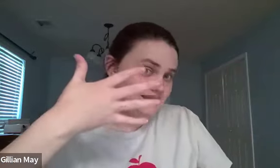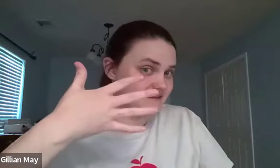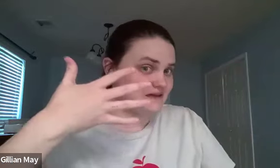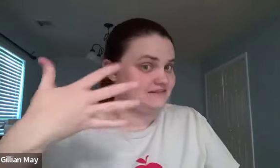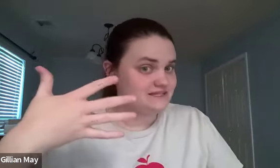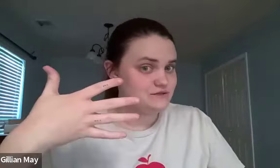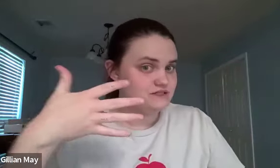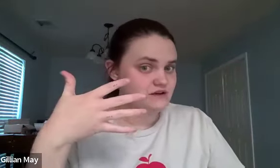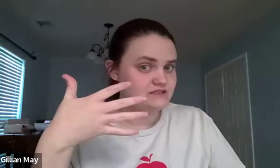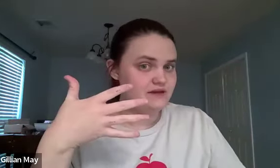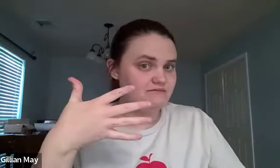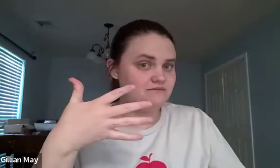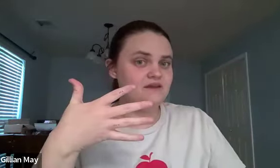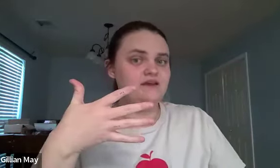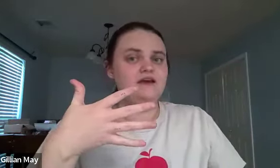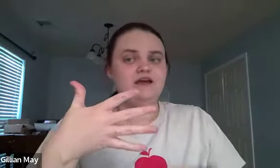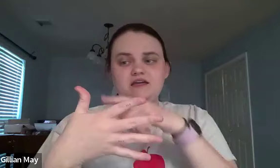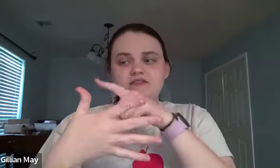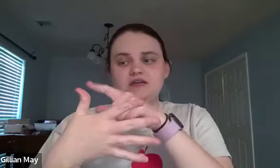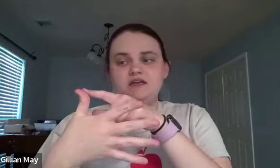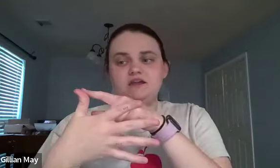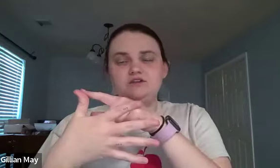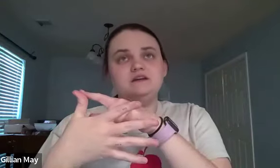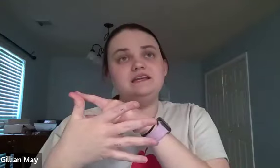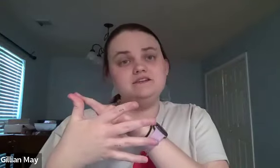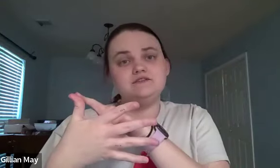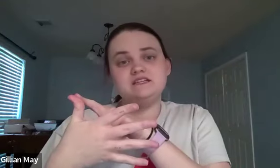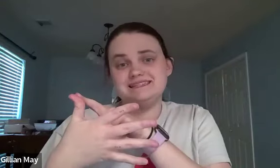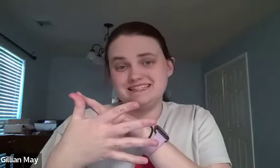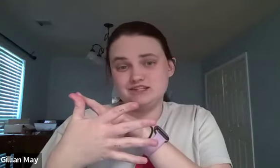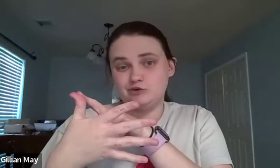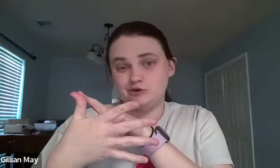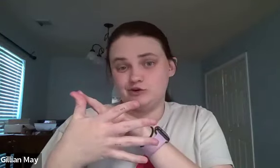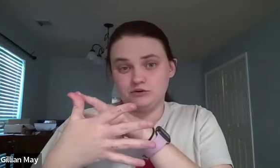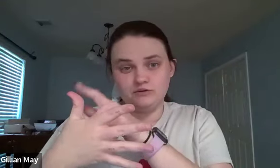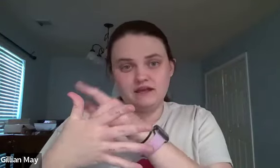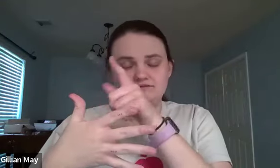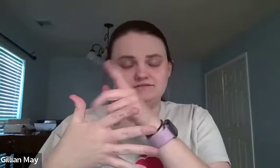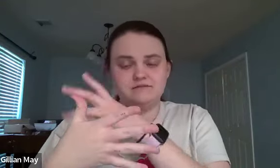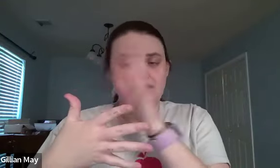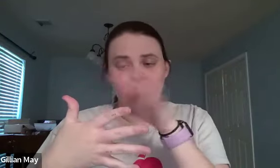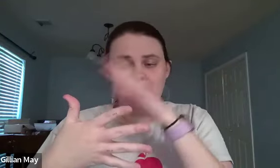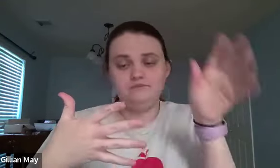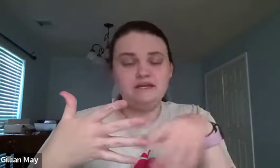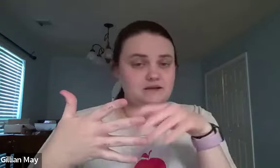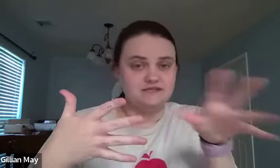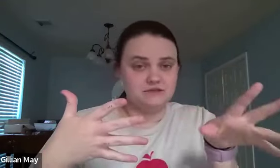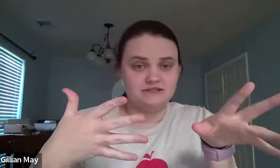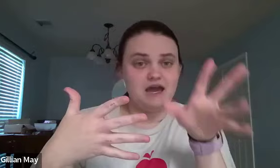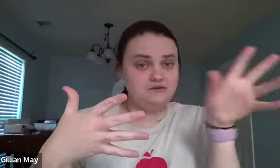like that list we talked about. And then you can either say sister or girl. Like I'm making up siblings. I do